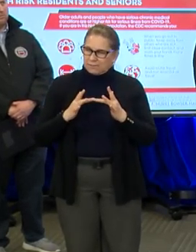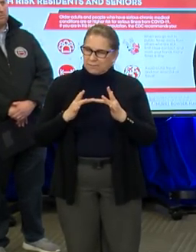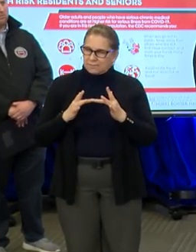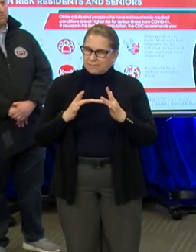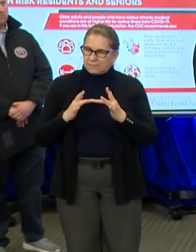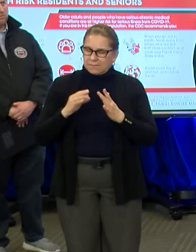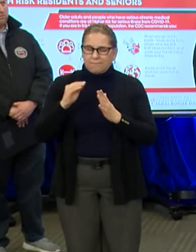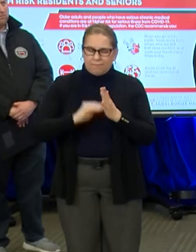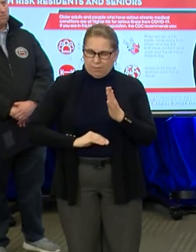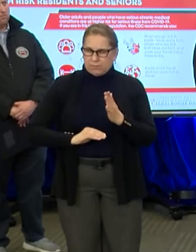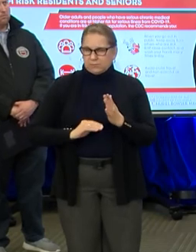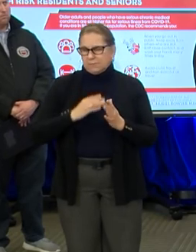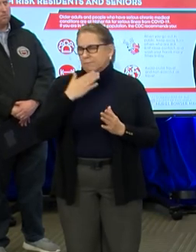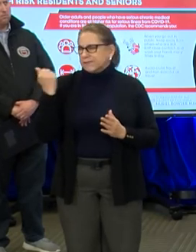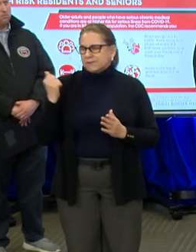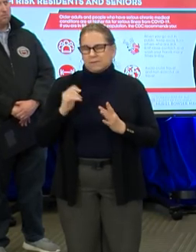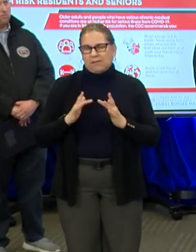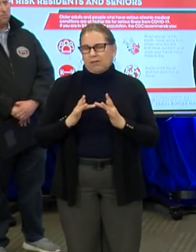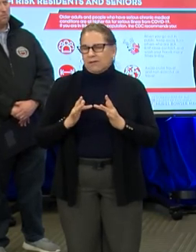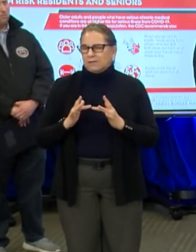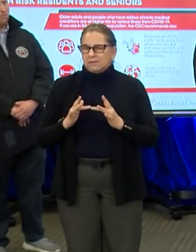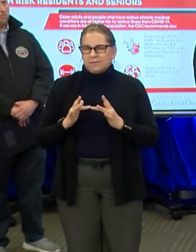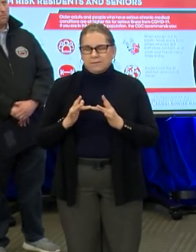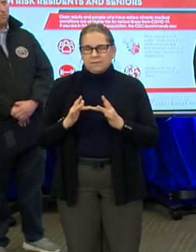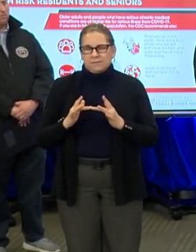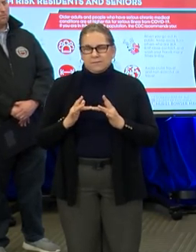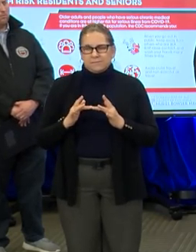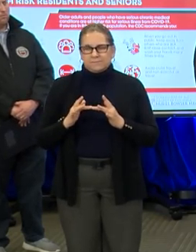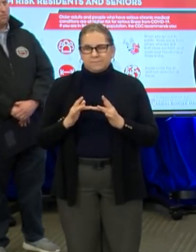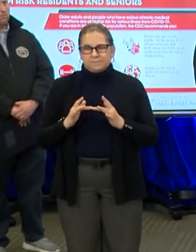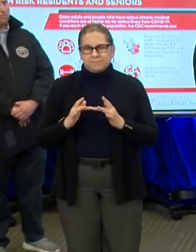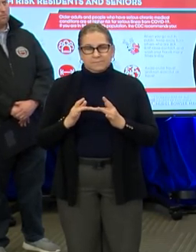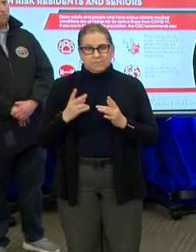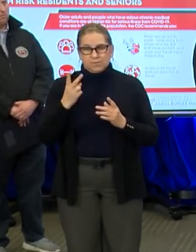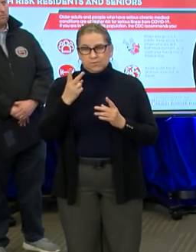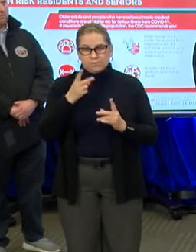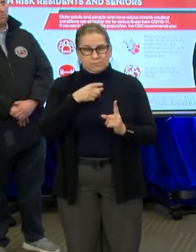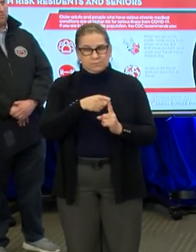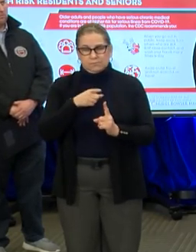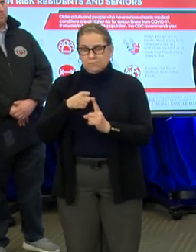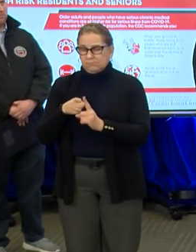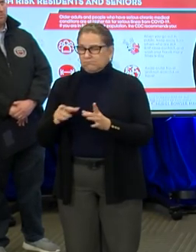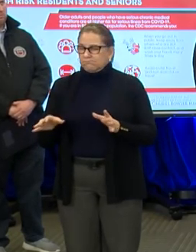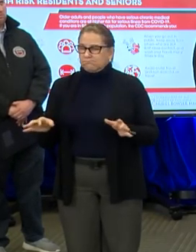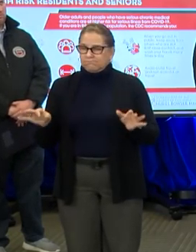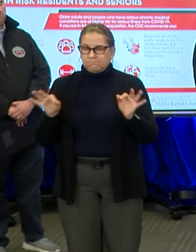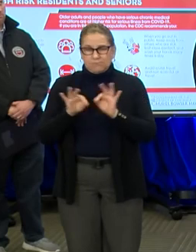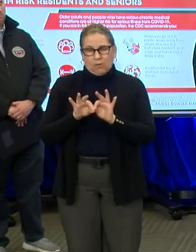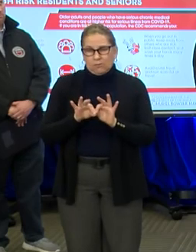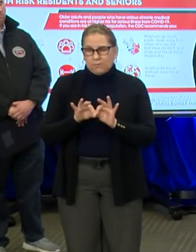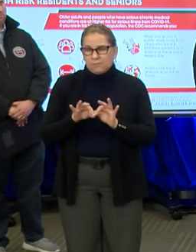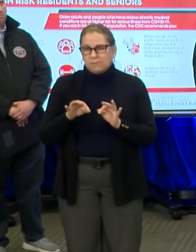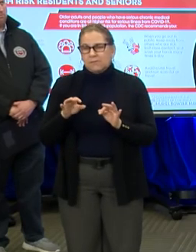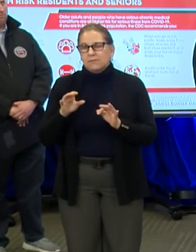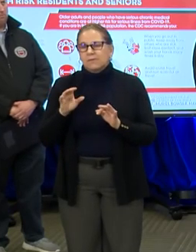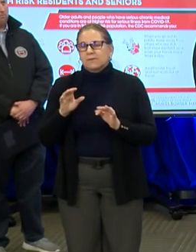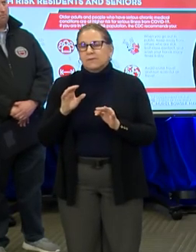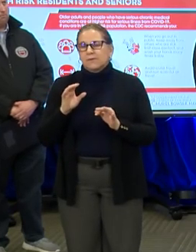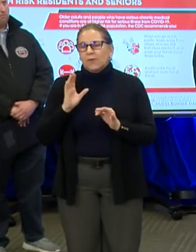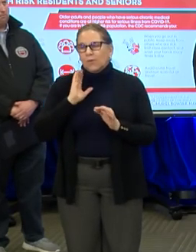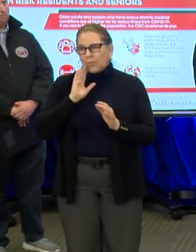couple of points that I want to reiterate that require some change in our computer system